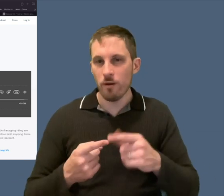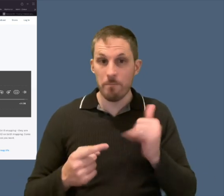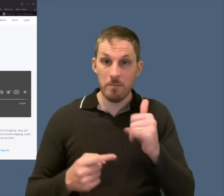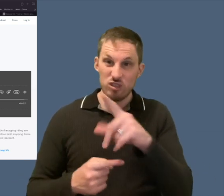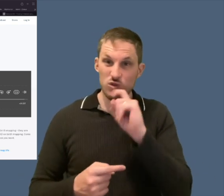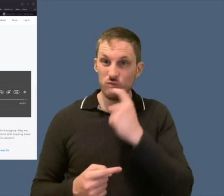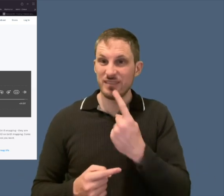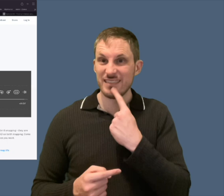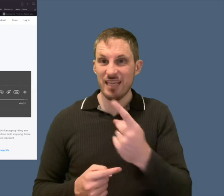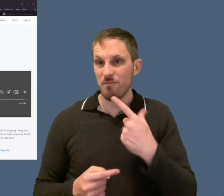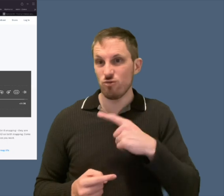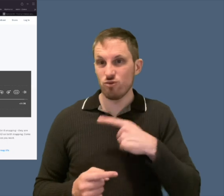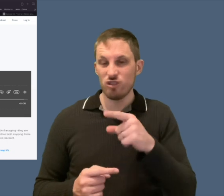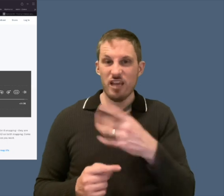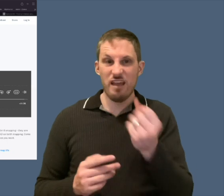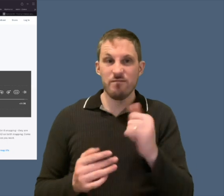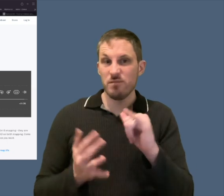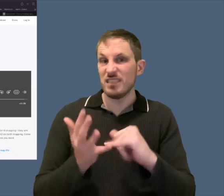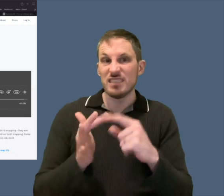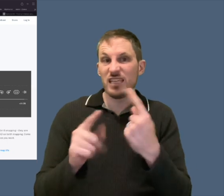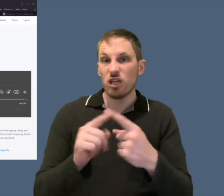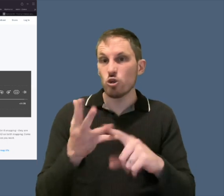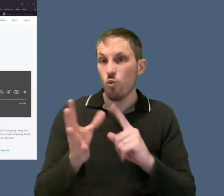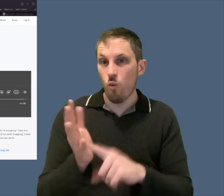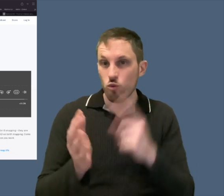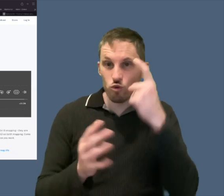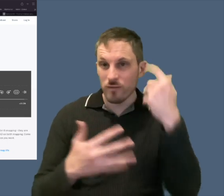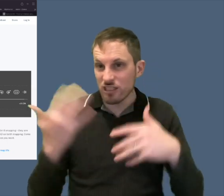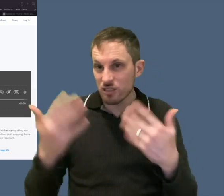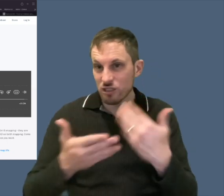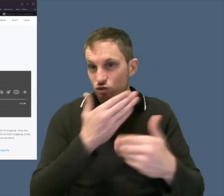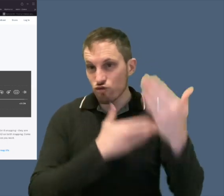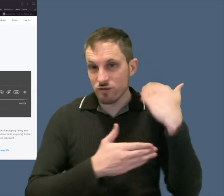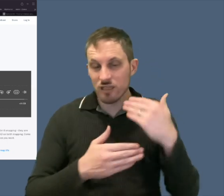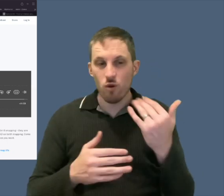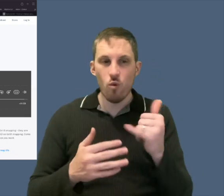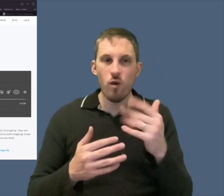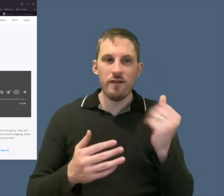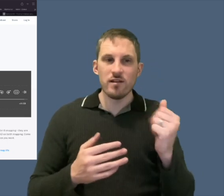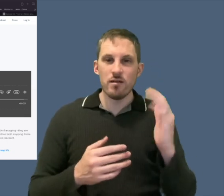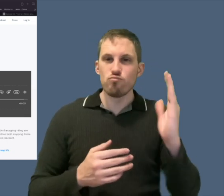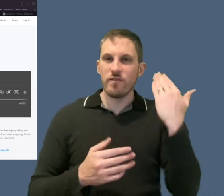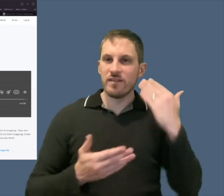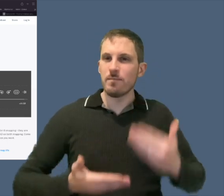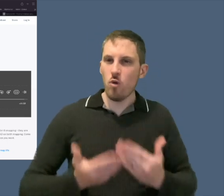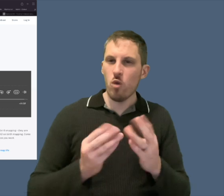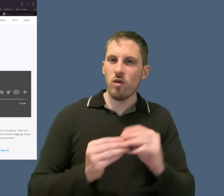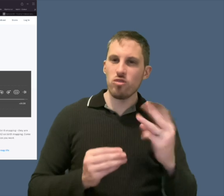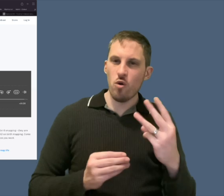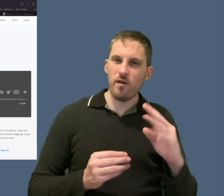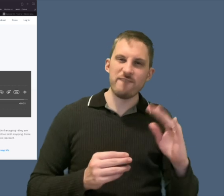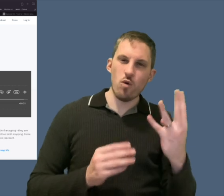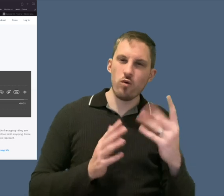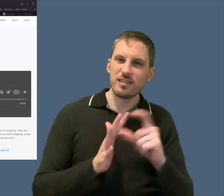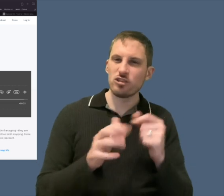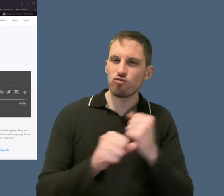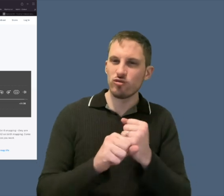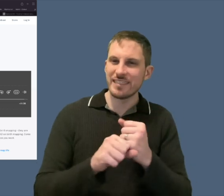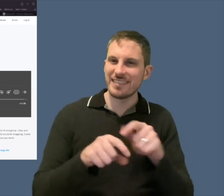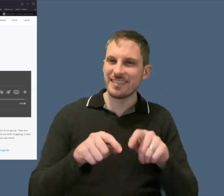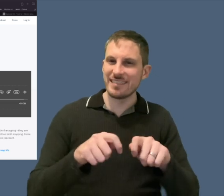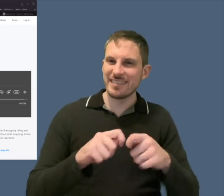she's got sexual trauma history, maybe a previous birth with a 3rd or 4th degree tear, or maybe it's a